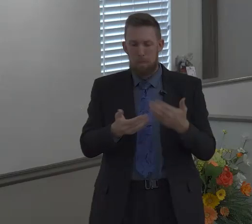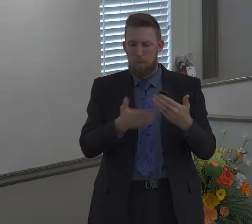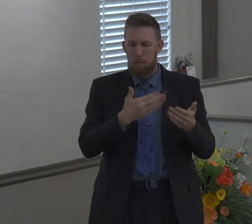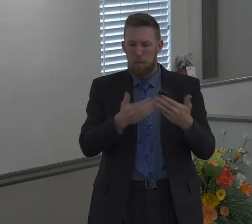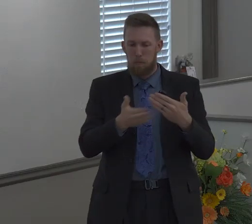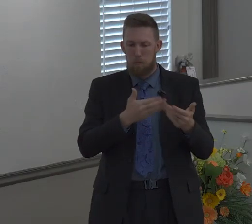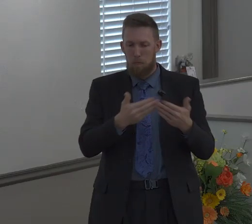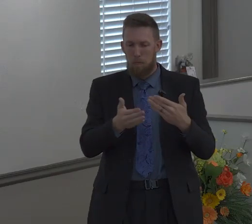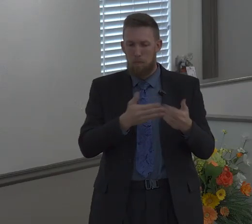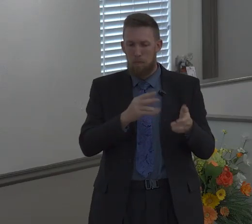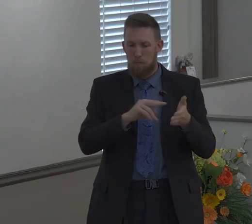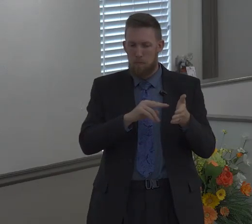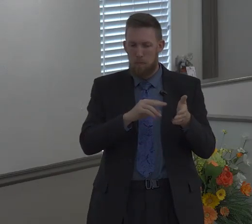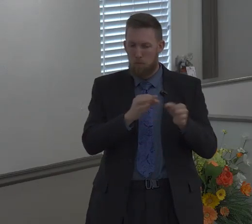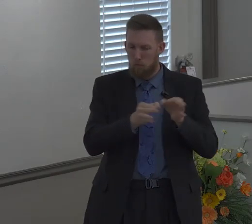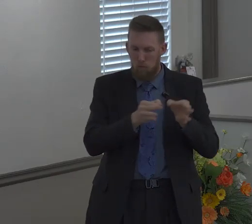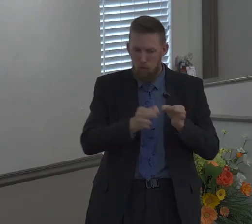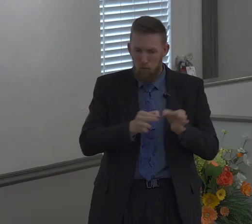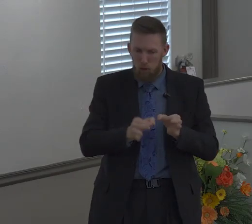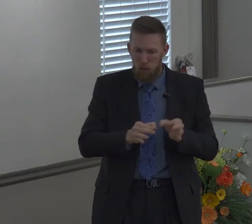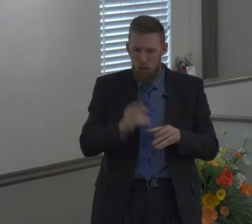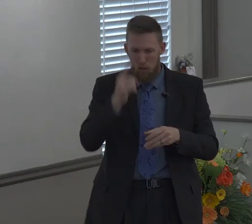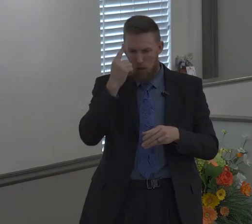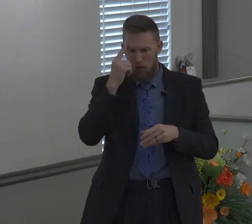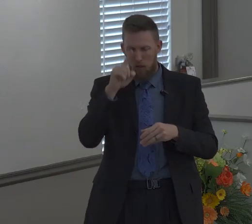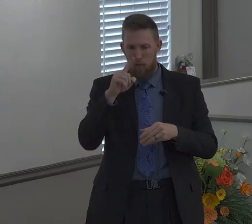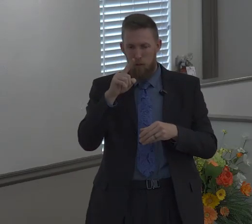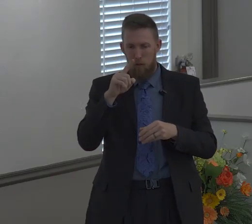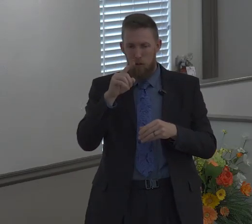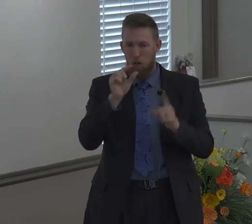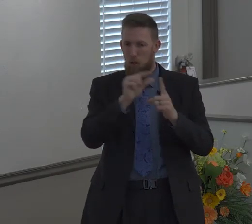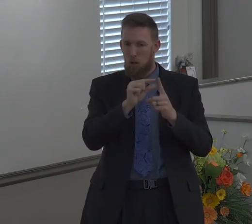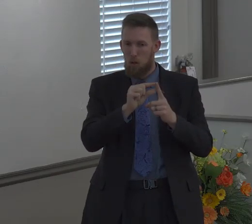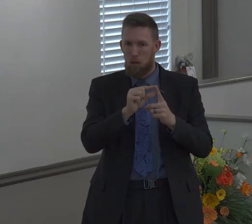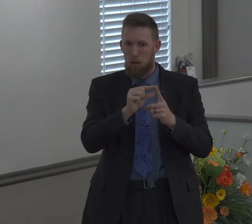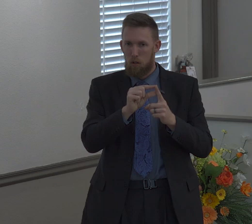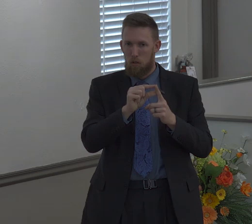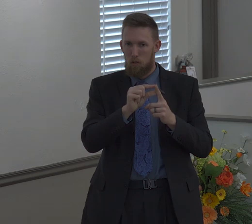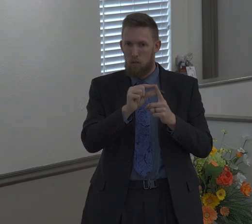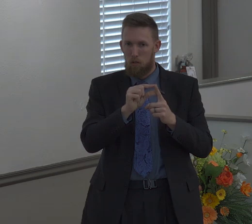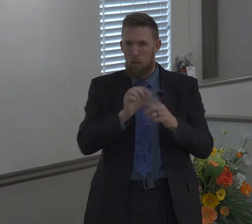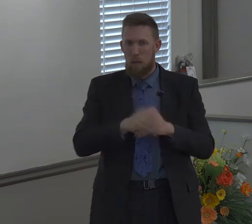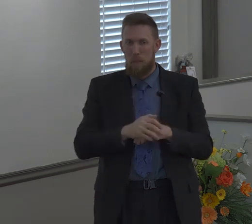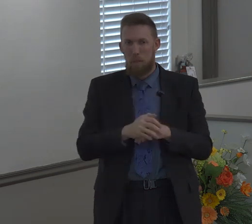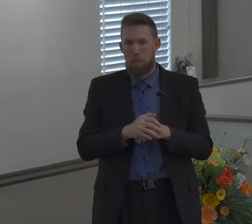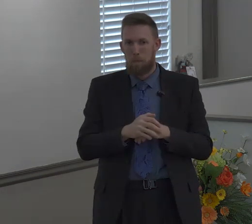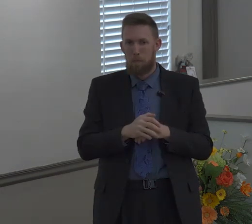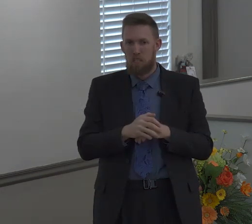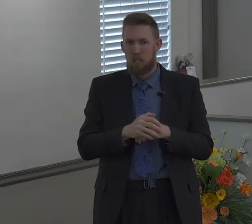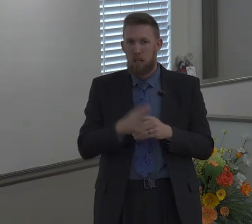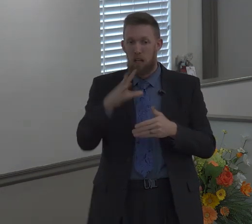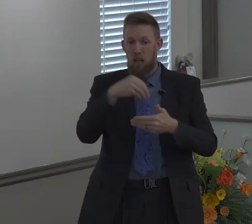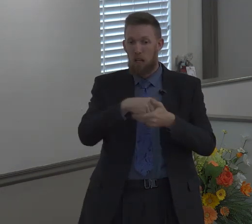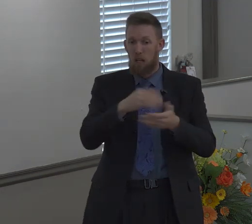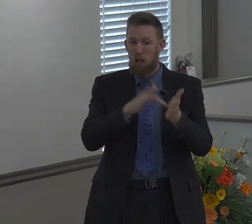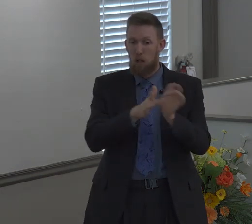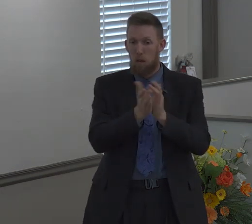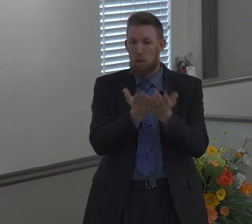whatever usage of the term, found that well over 200 times in the